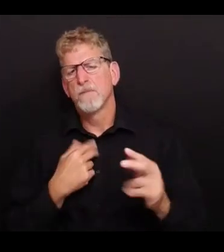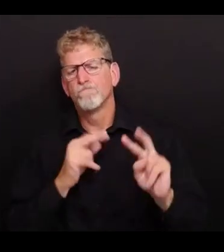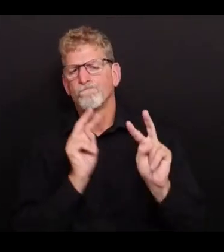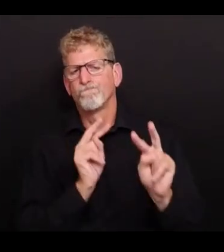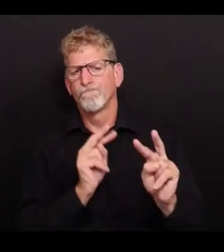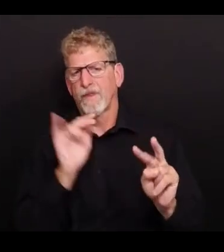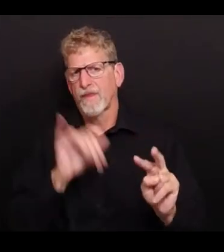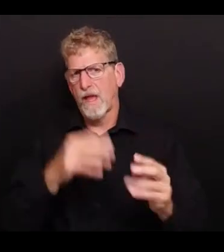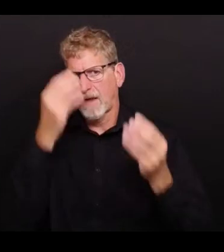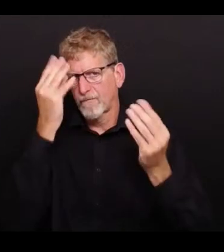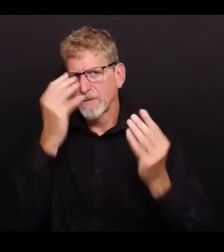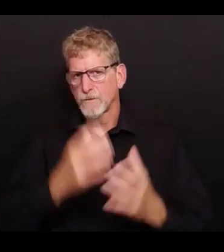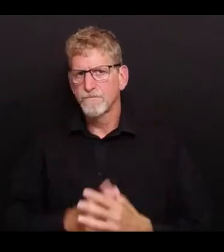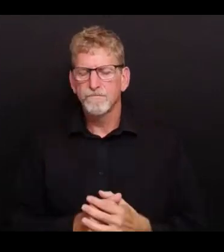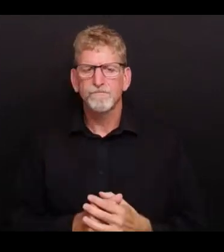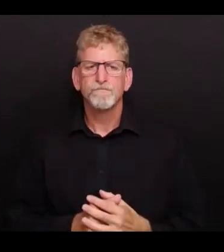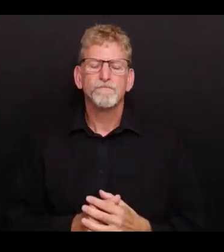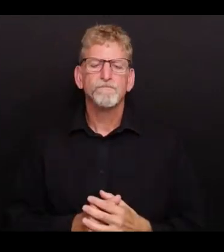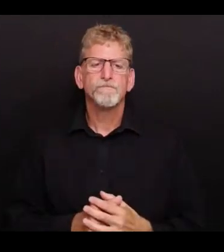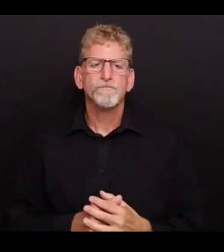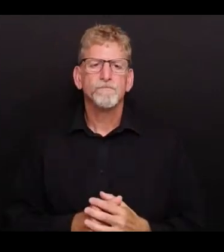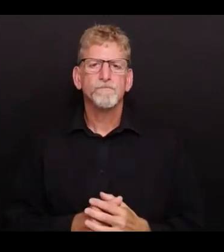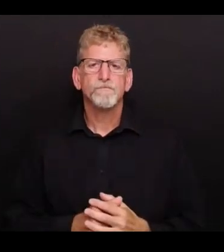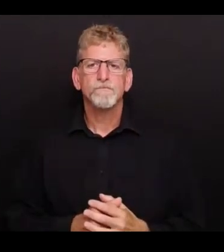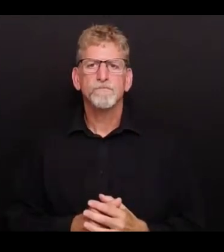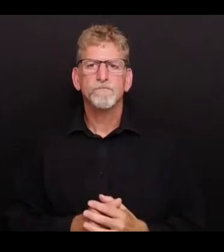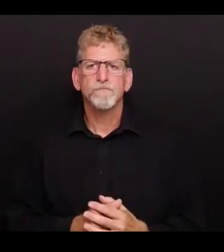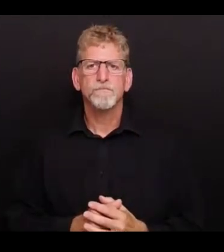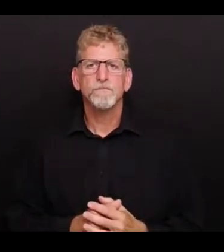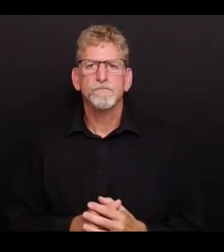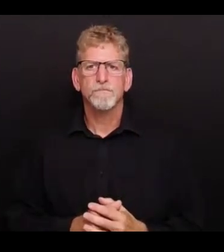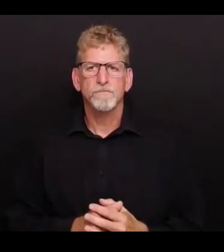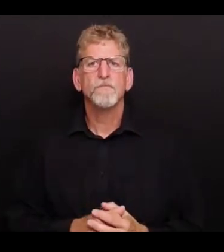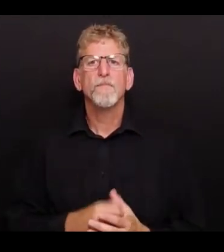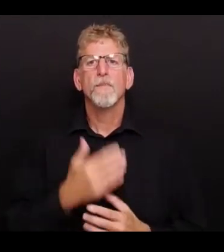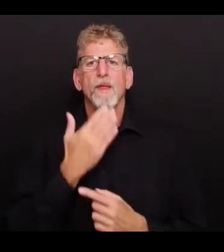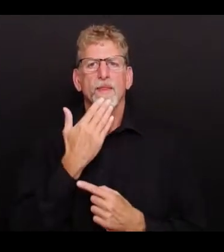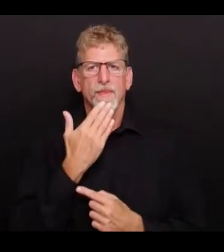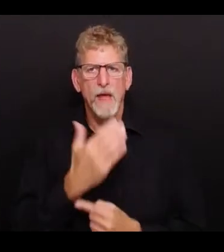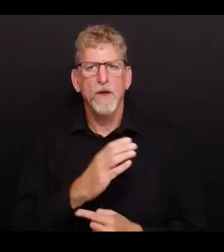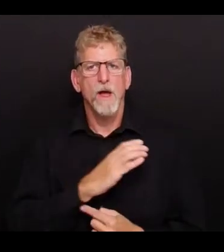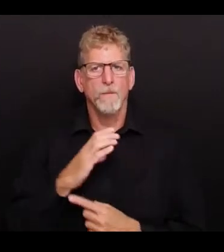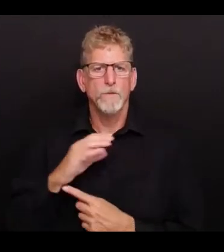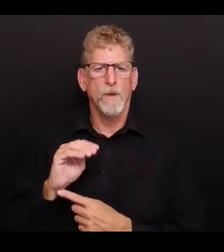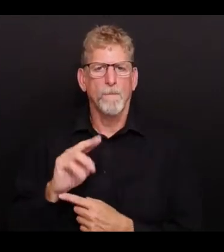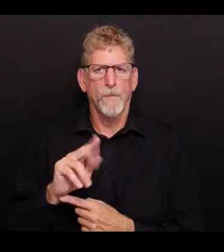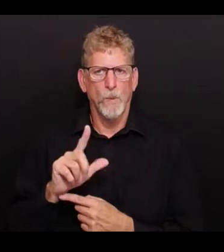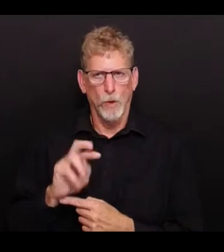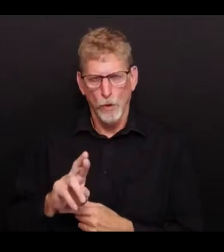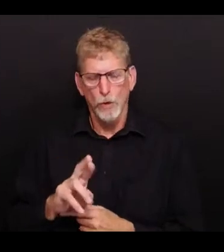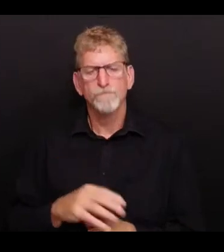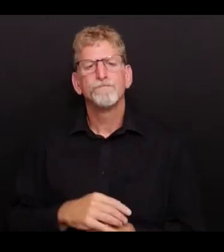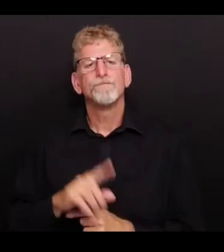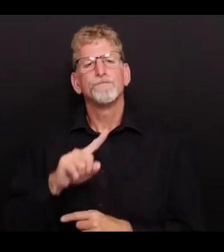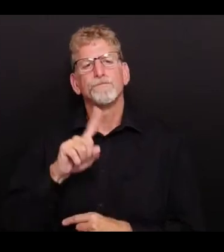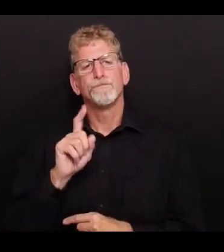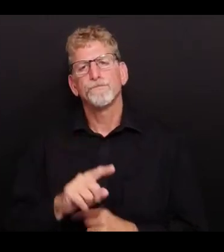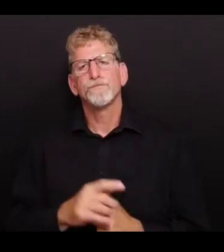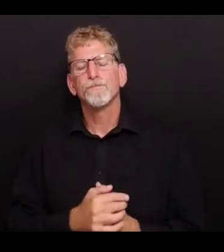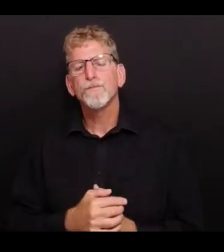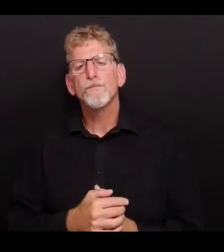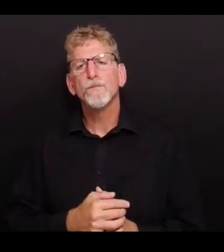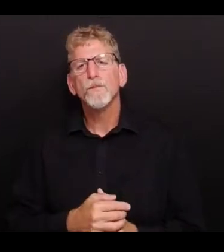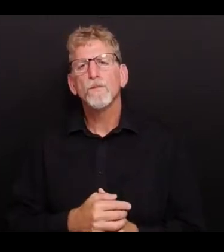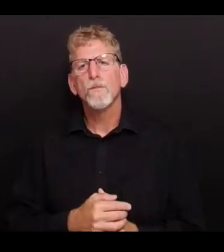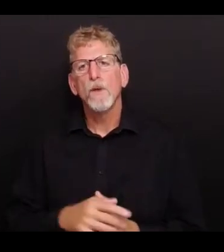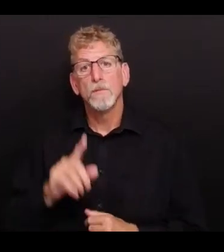you. Yeah, thank you, Commissioner Mueller, and that will be important information to be able to give that feedback to our school